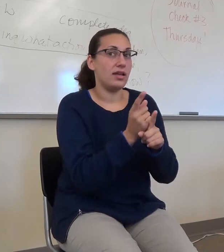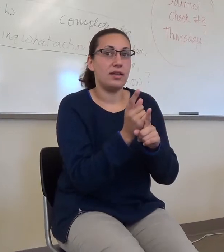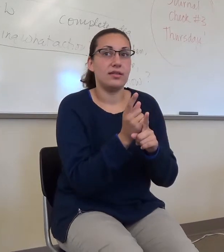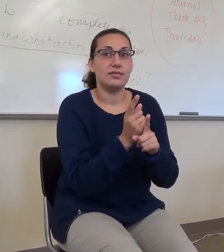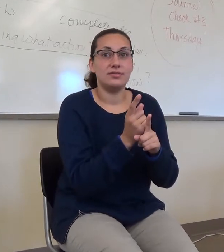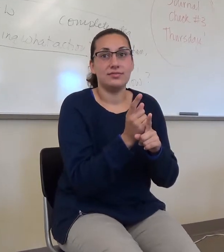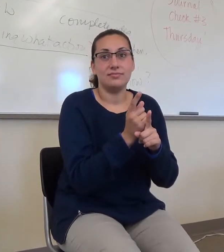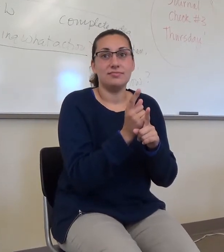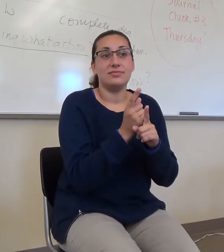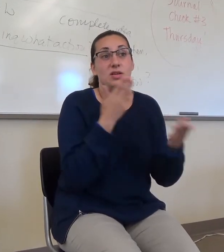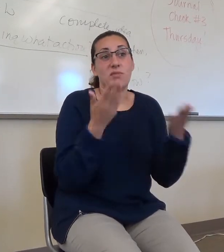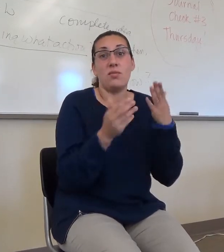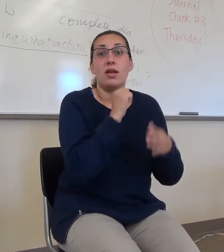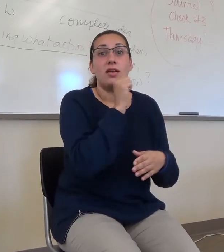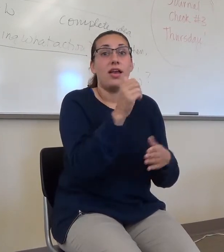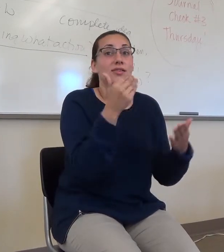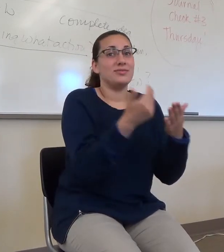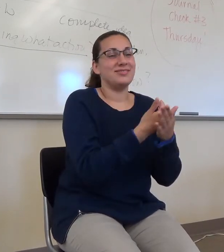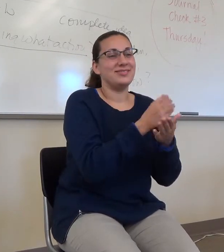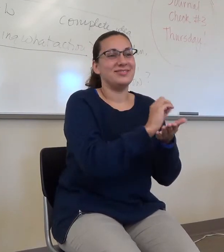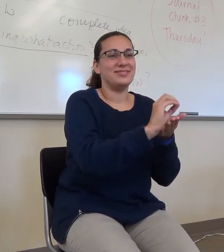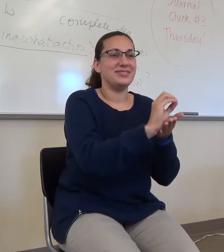New Orleans, but